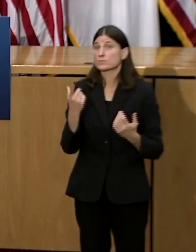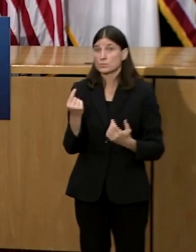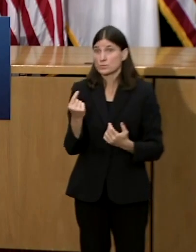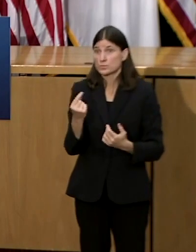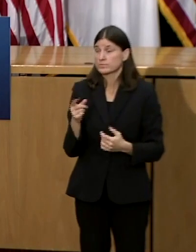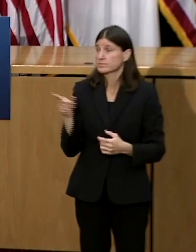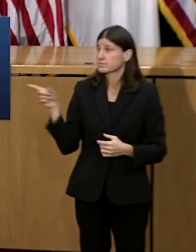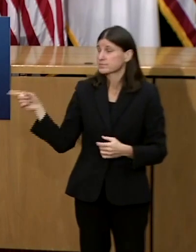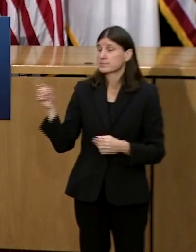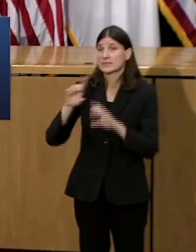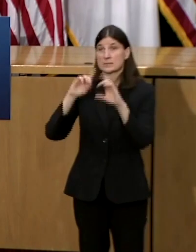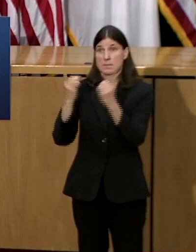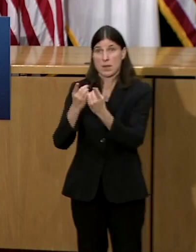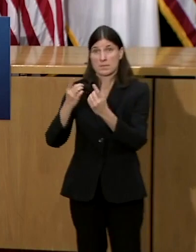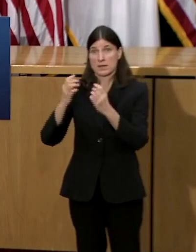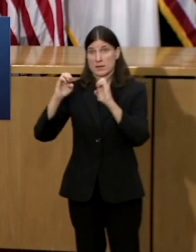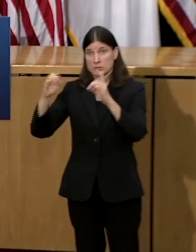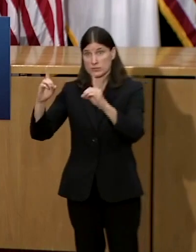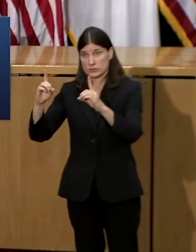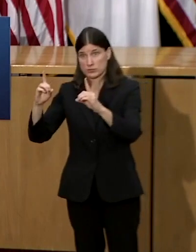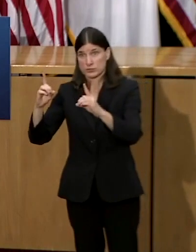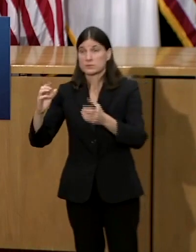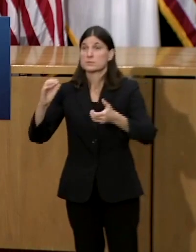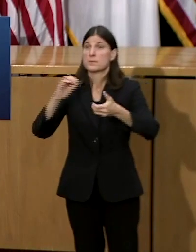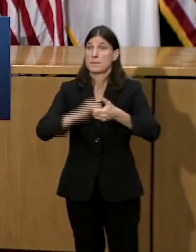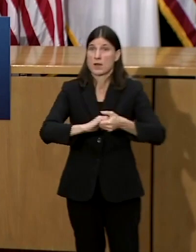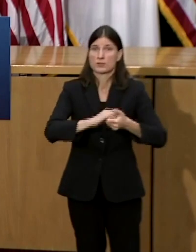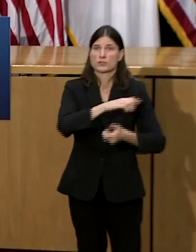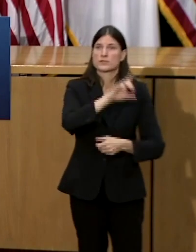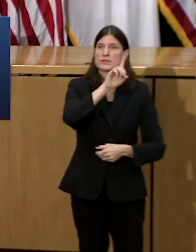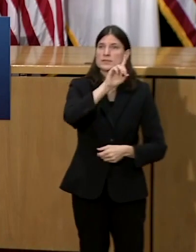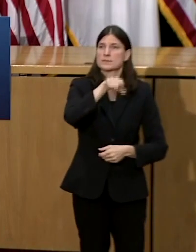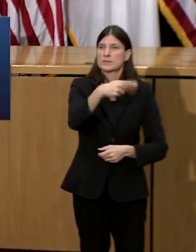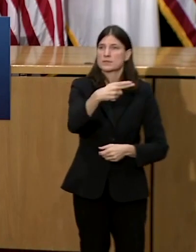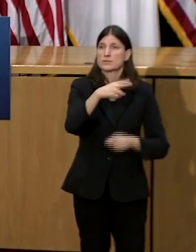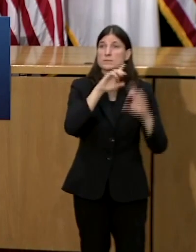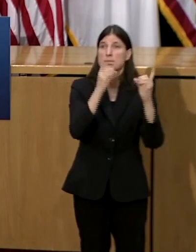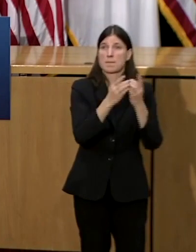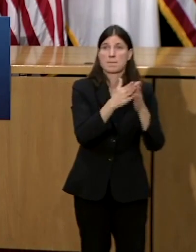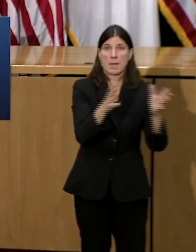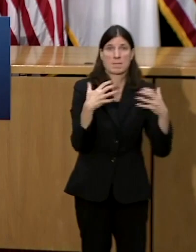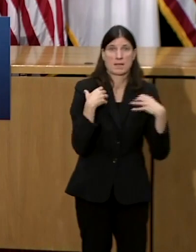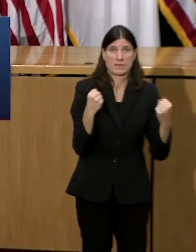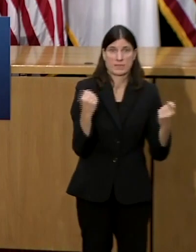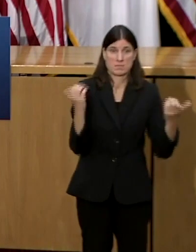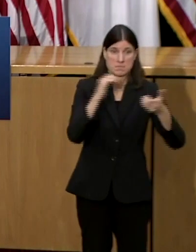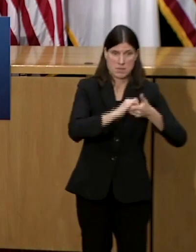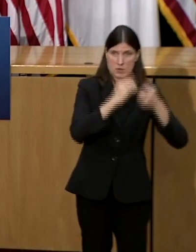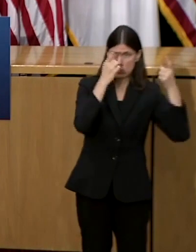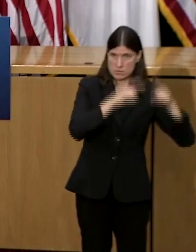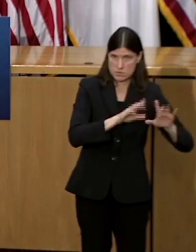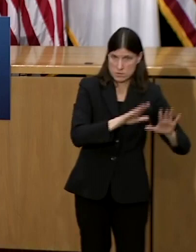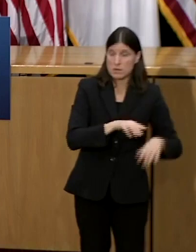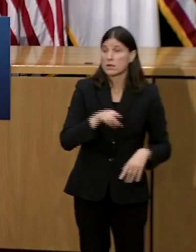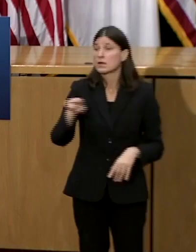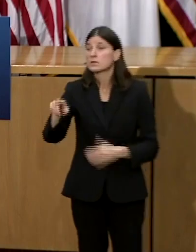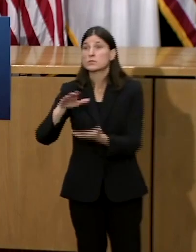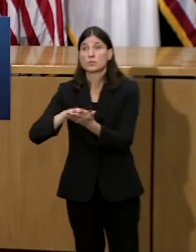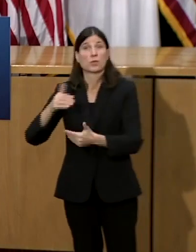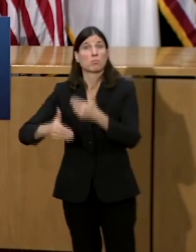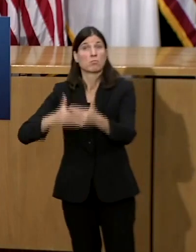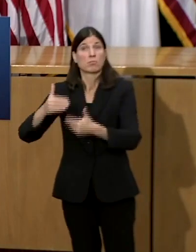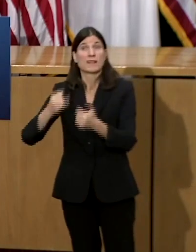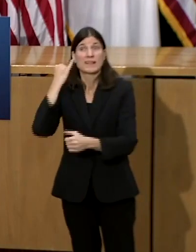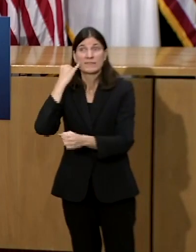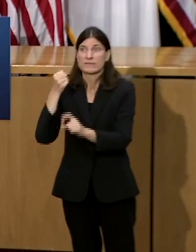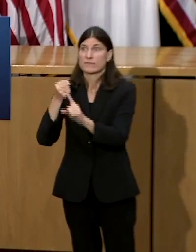positive cases. In addition, Massachusetts will receive Abbott Binax Now tests from the federal government, some of which will be used